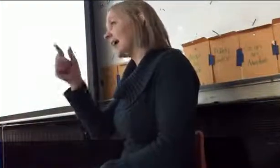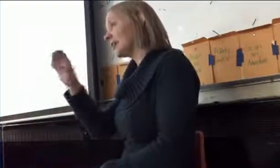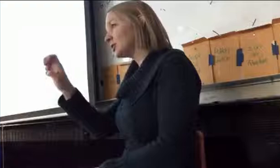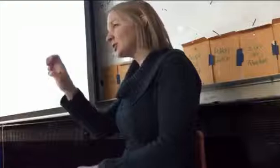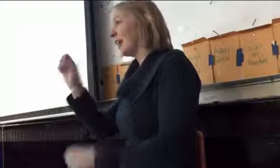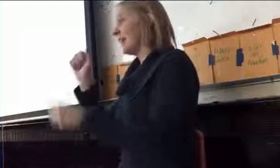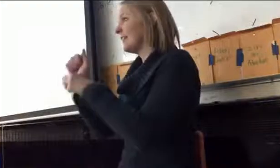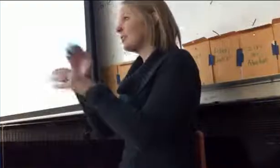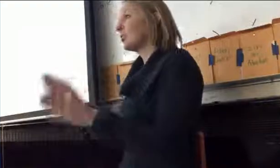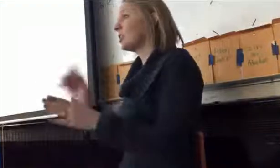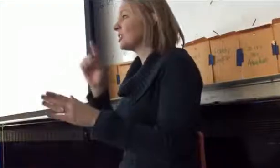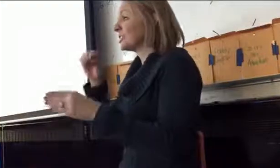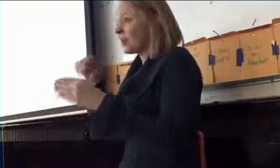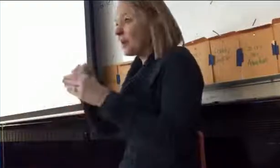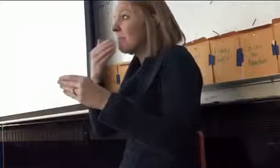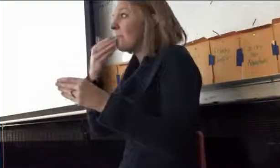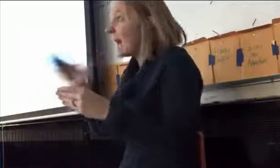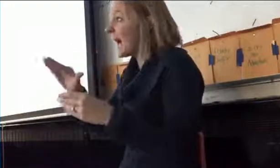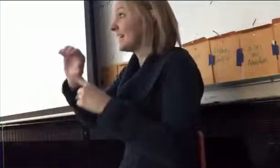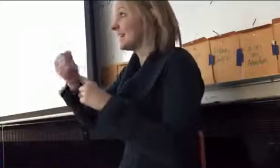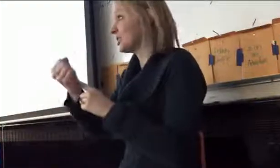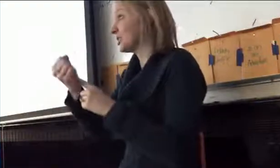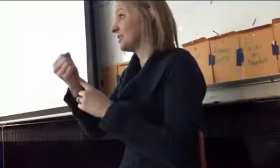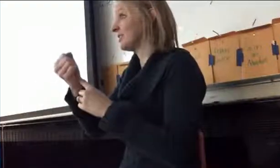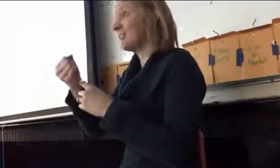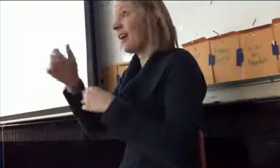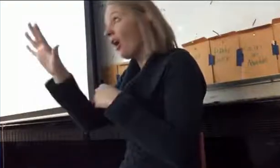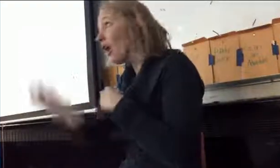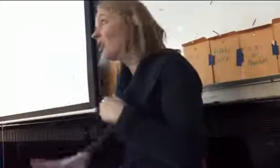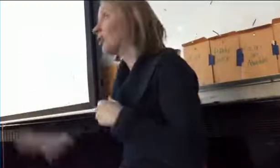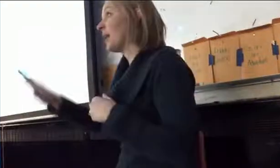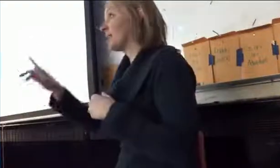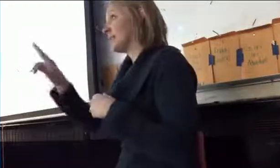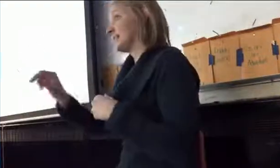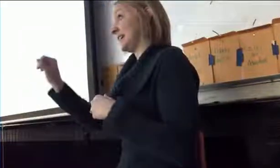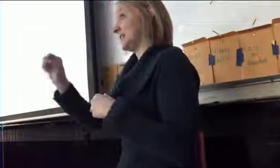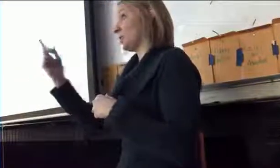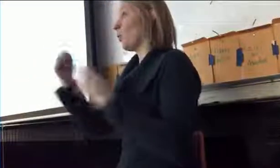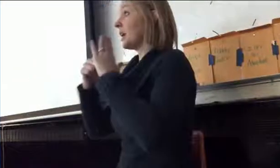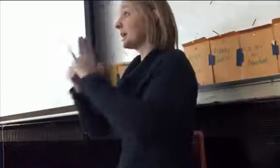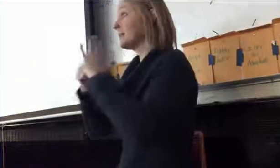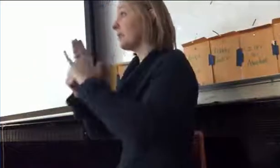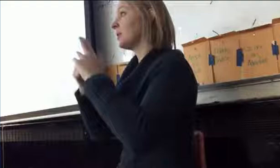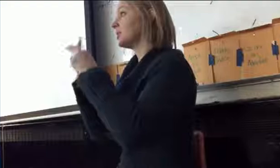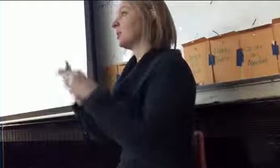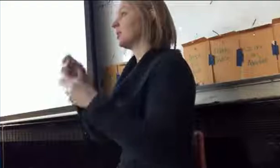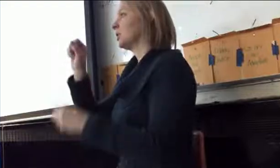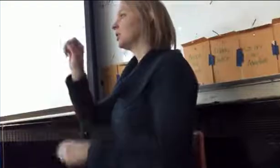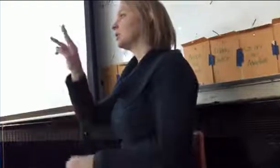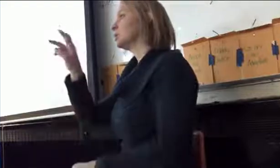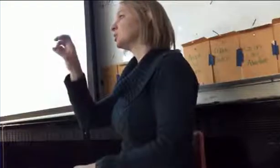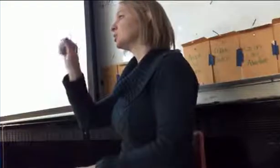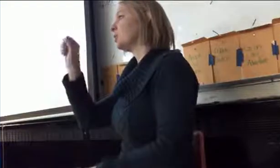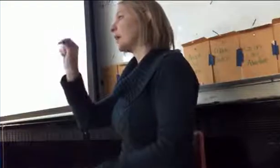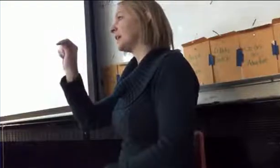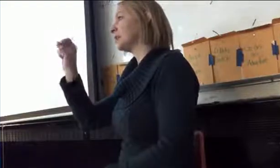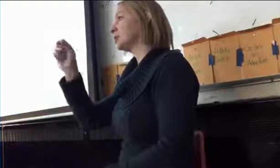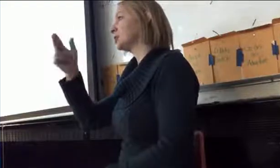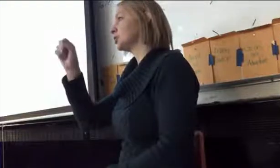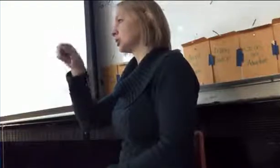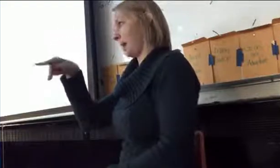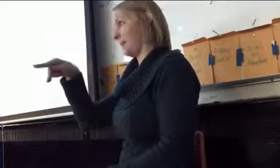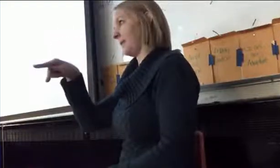really bad conditions throughout the United States. One example of that is what is called a sweatshop. Now, you know this